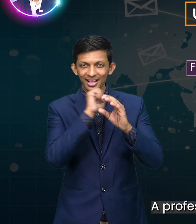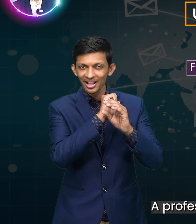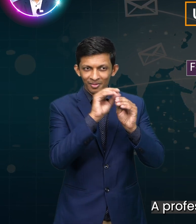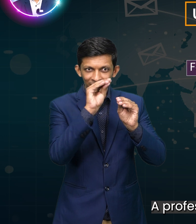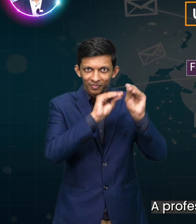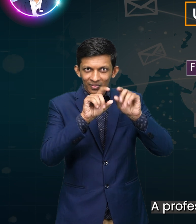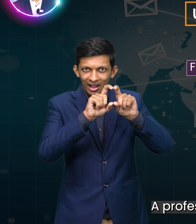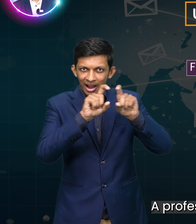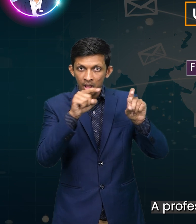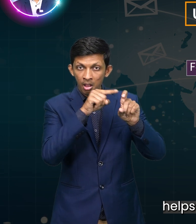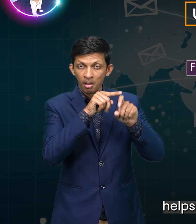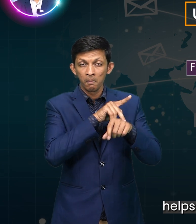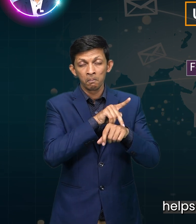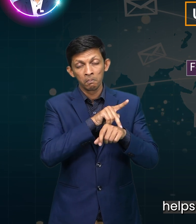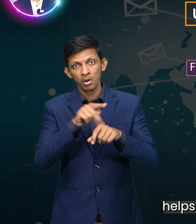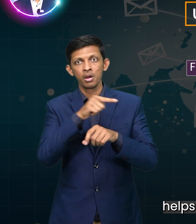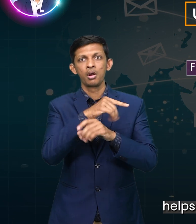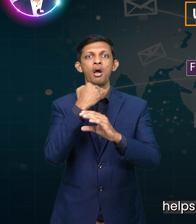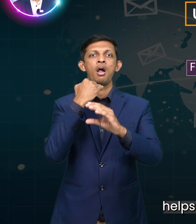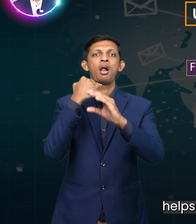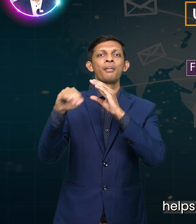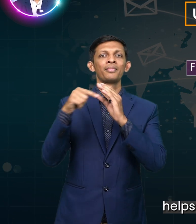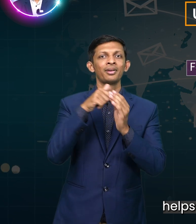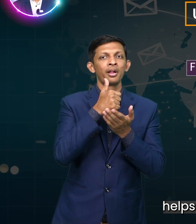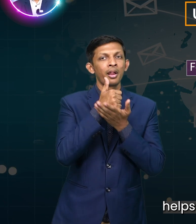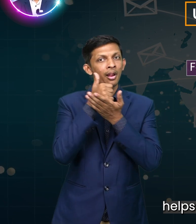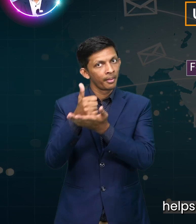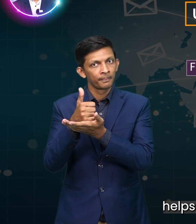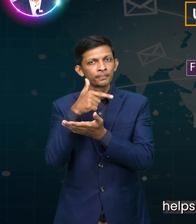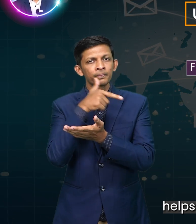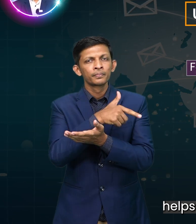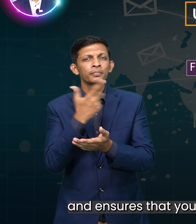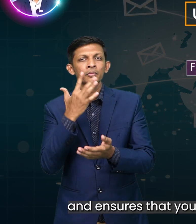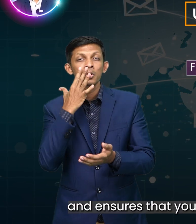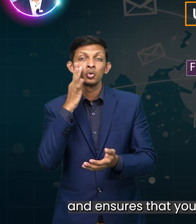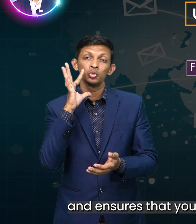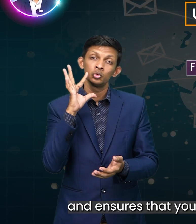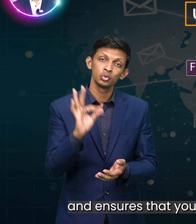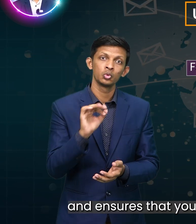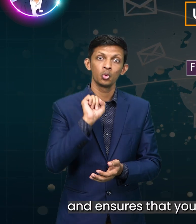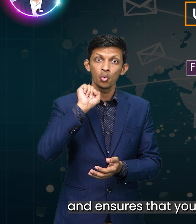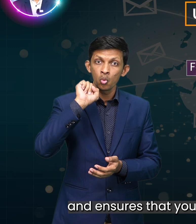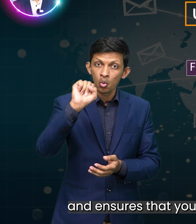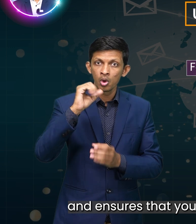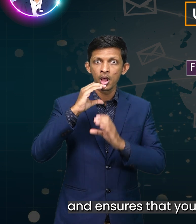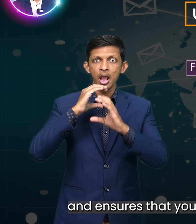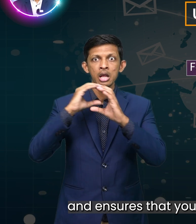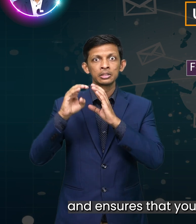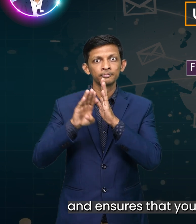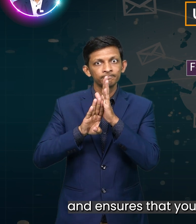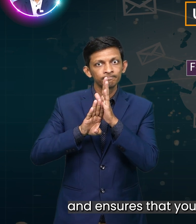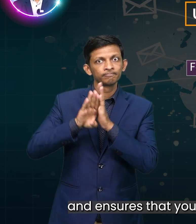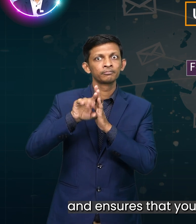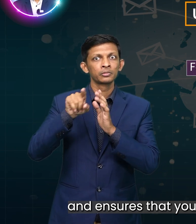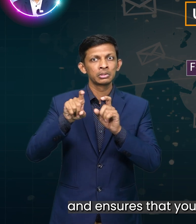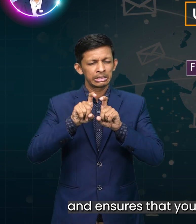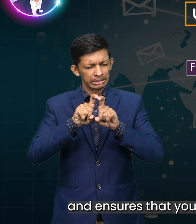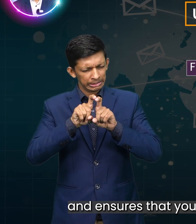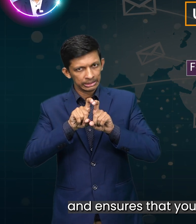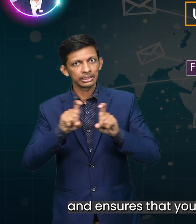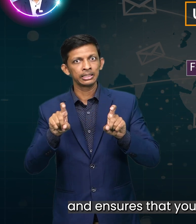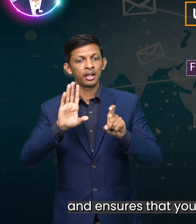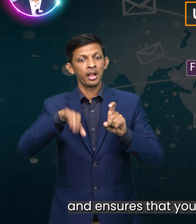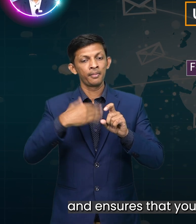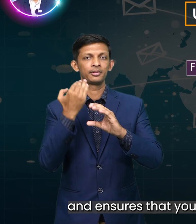A professional email address helps establish credibility and ensures that your communication is taken